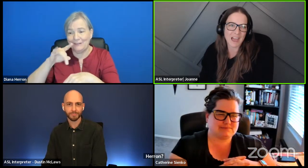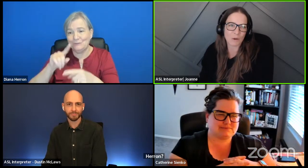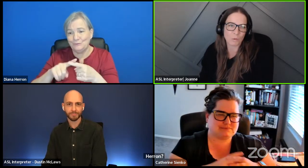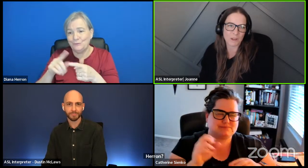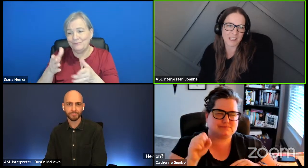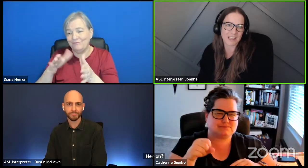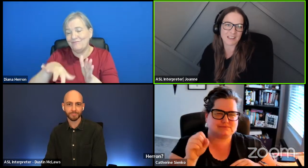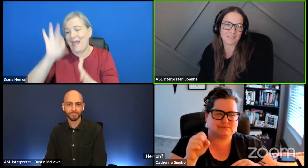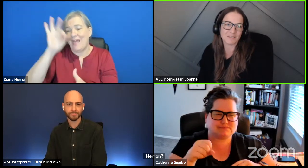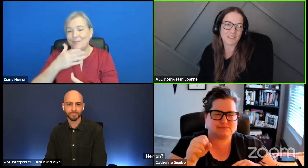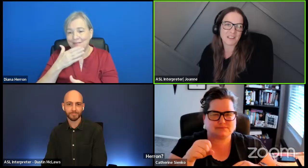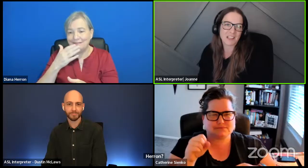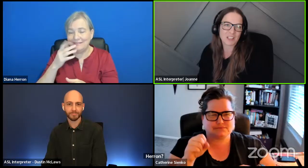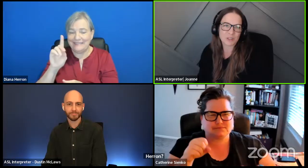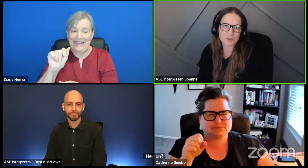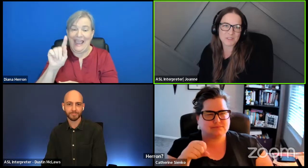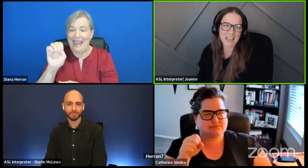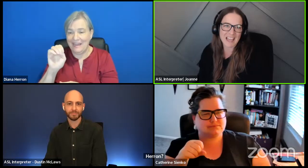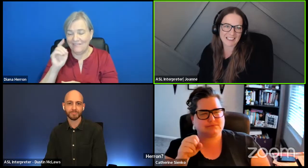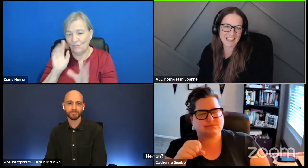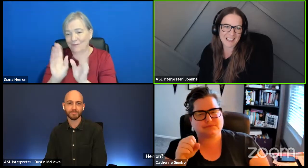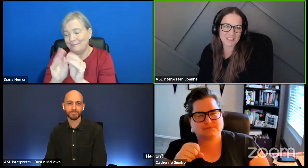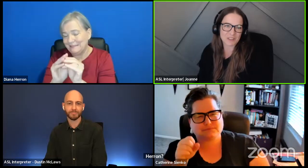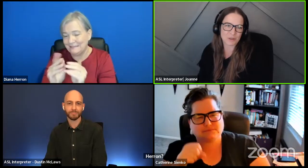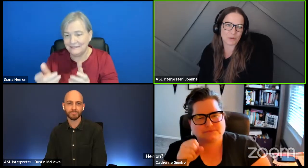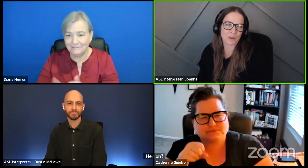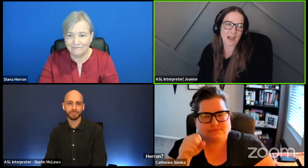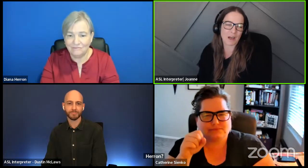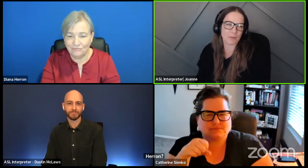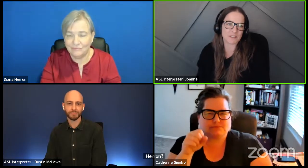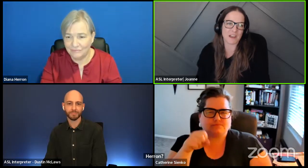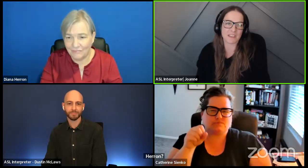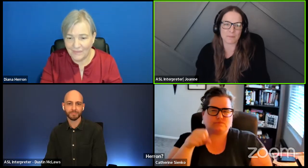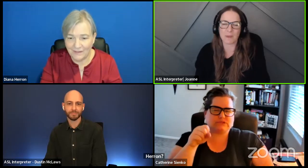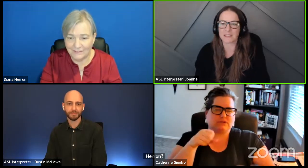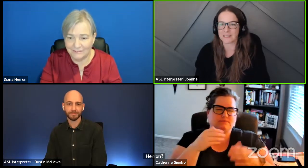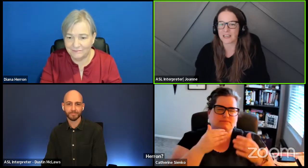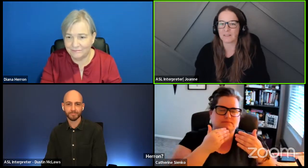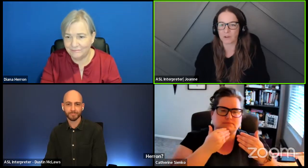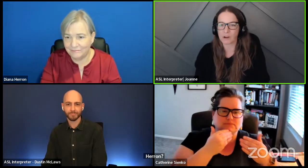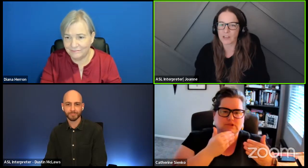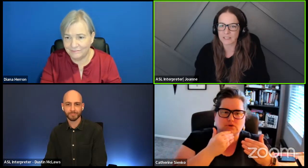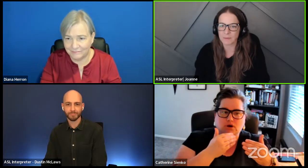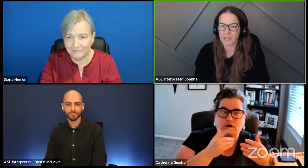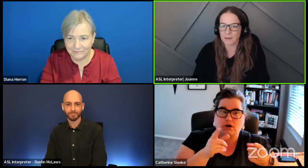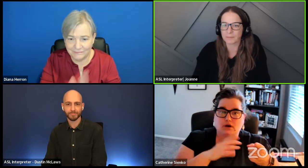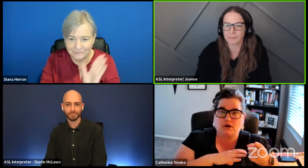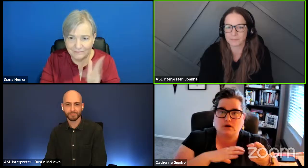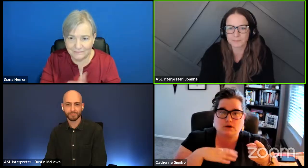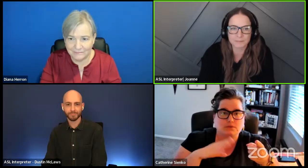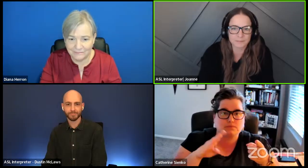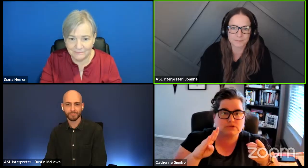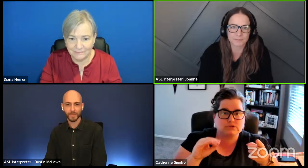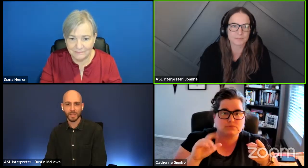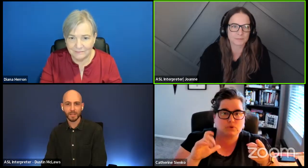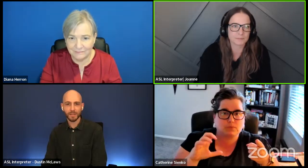move that we use Kyla to help us find the best date for our next meeting.